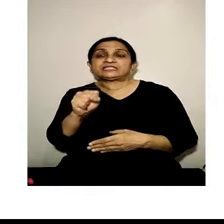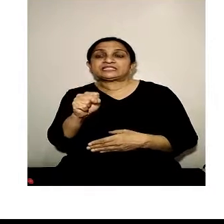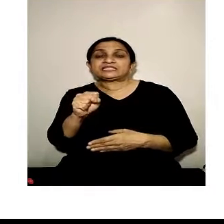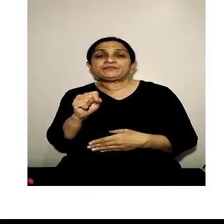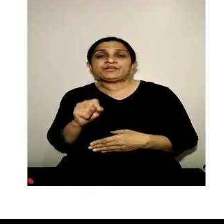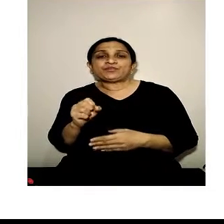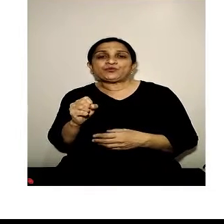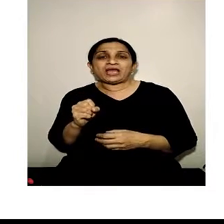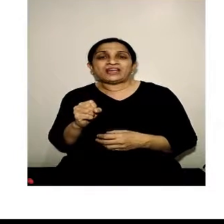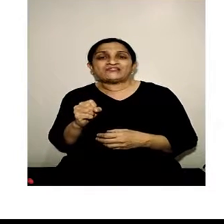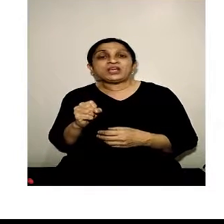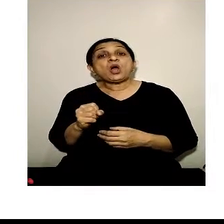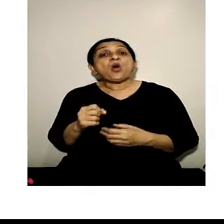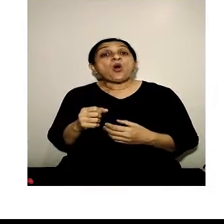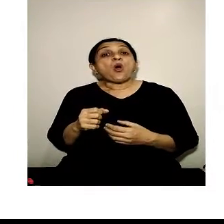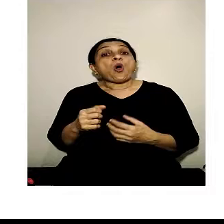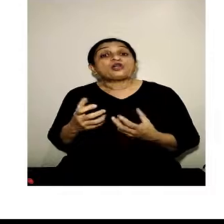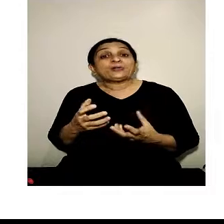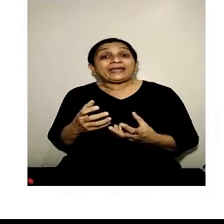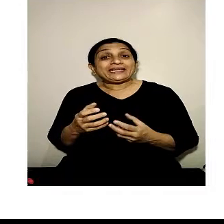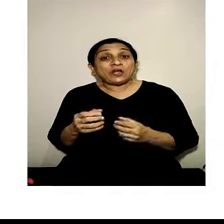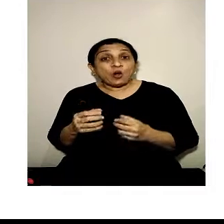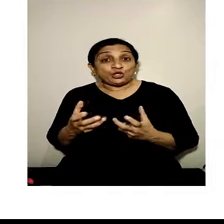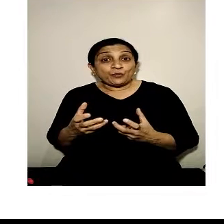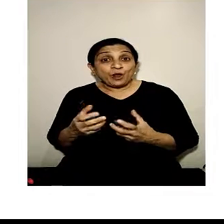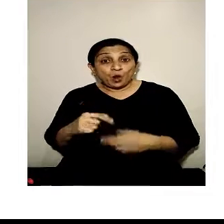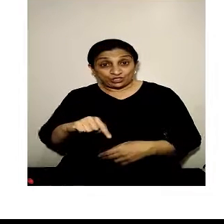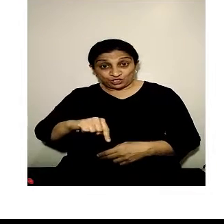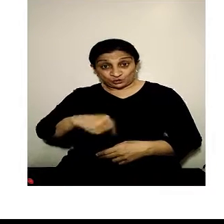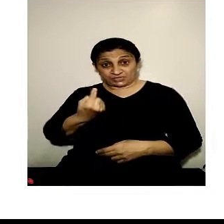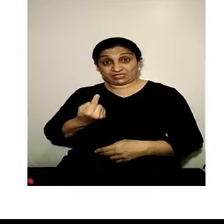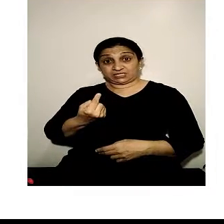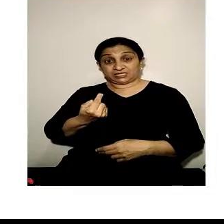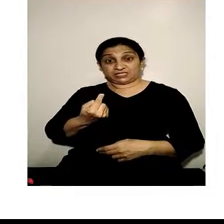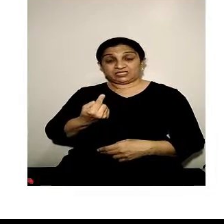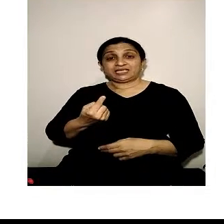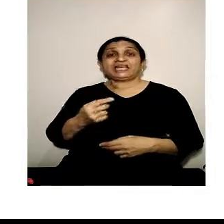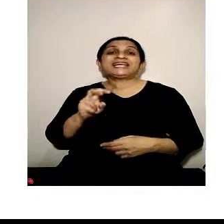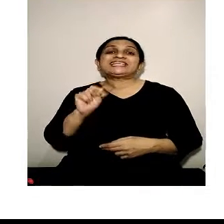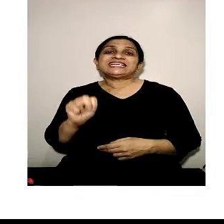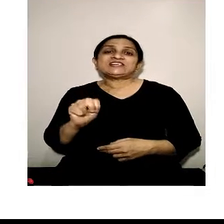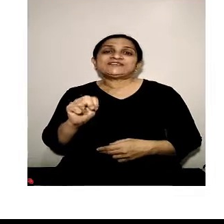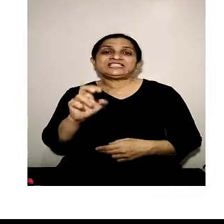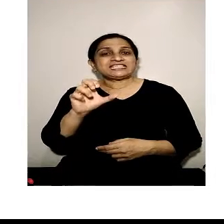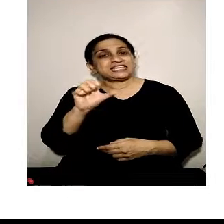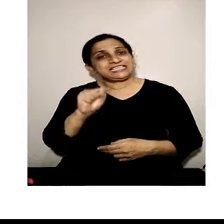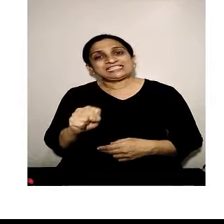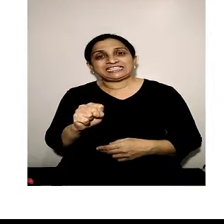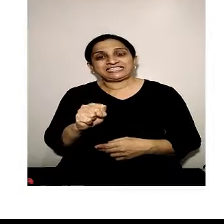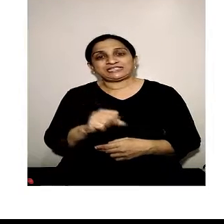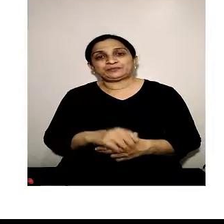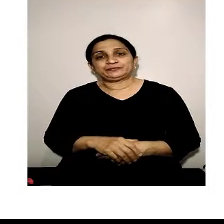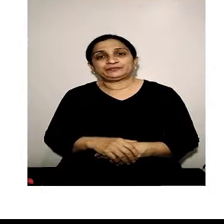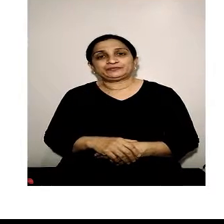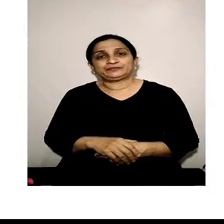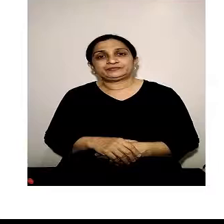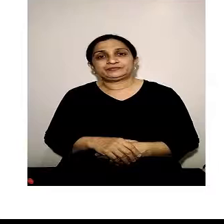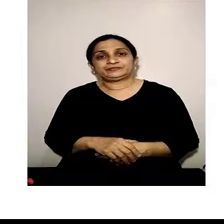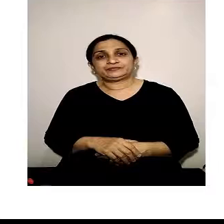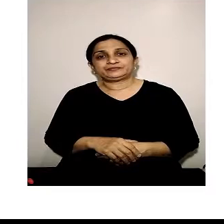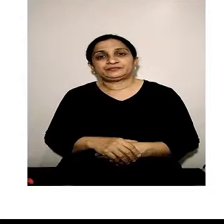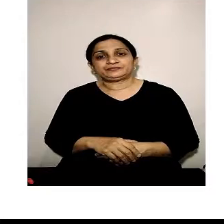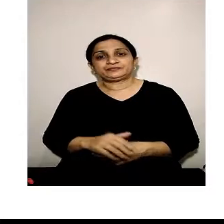nervous system. Then you have the autonomous nervous system.